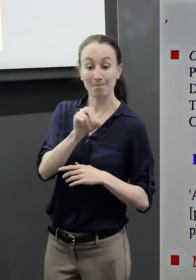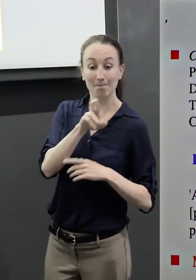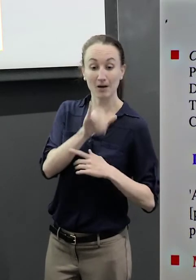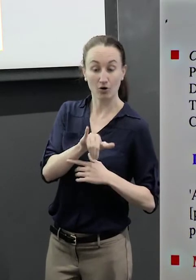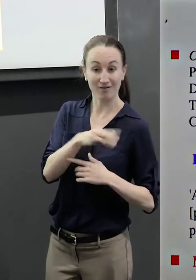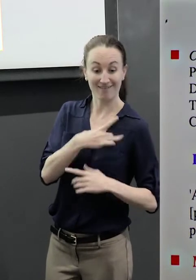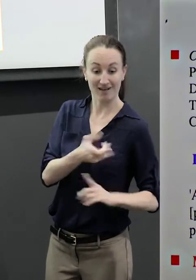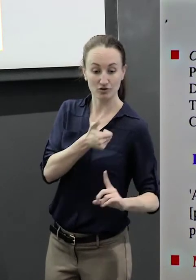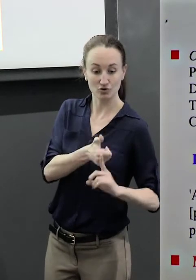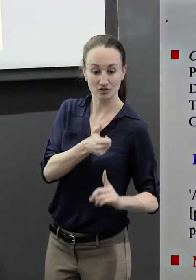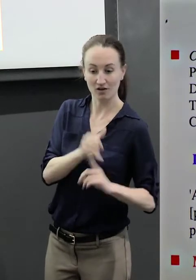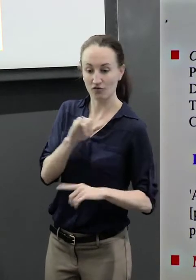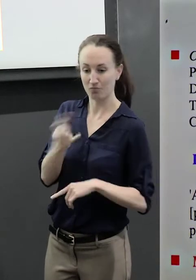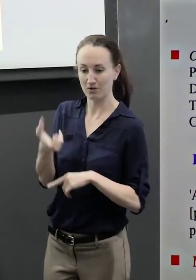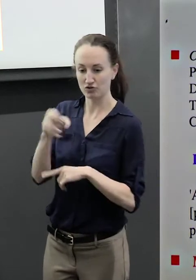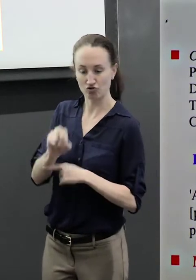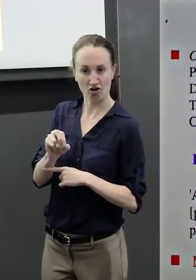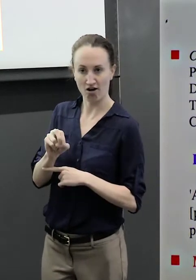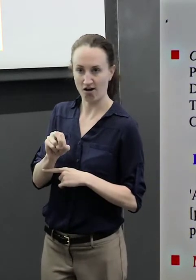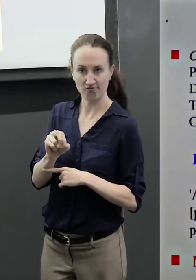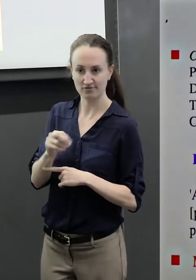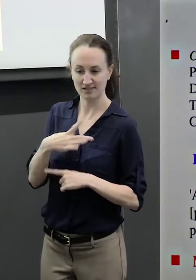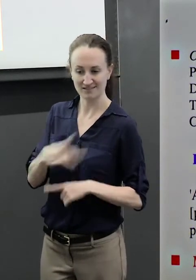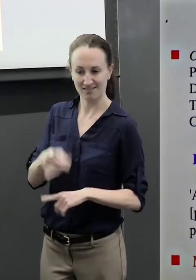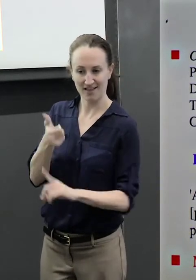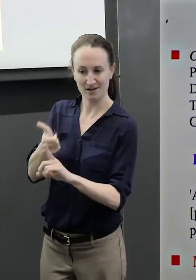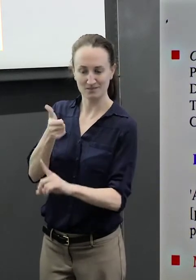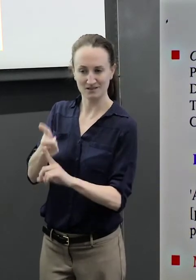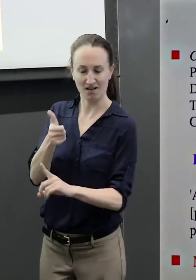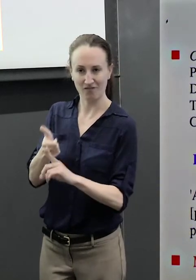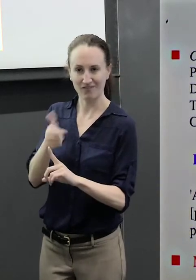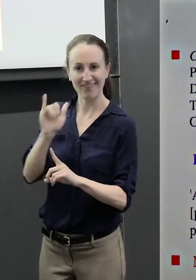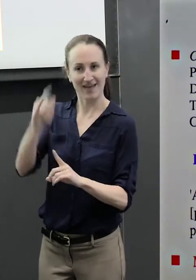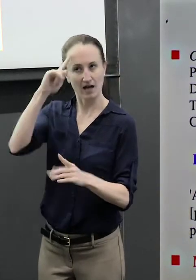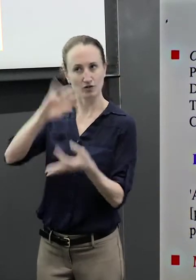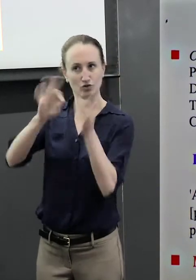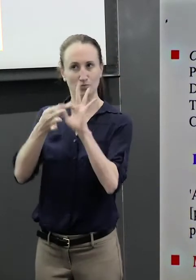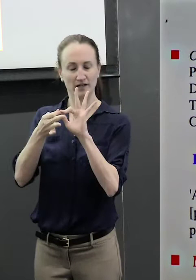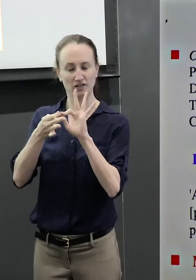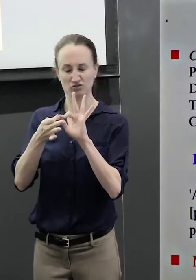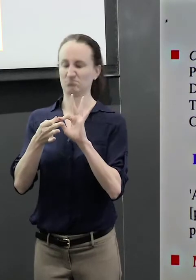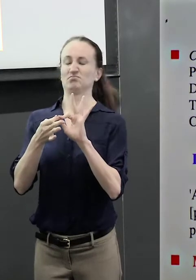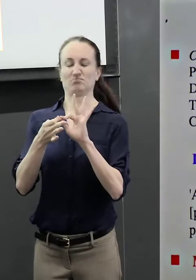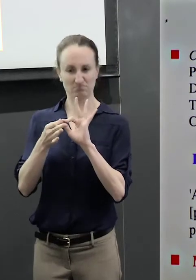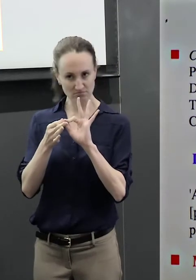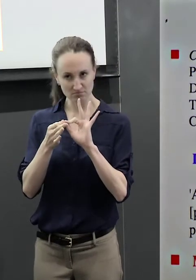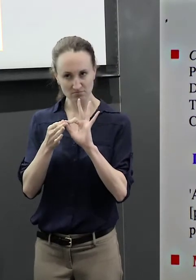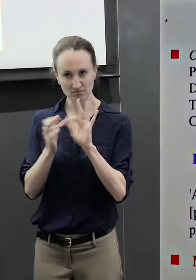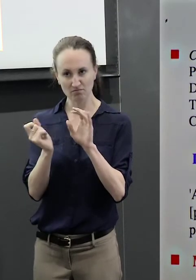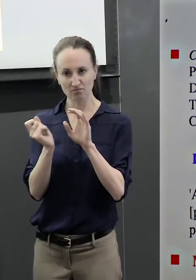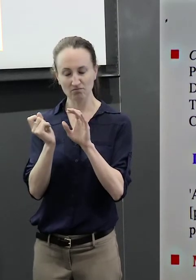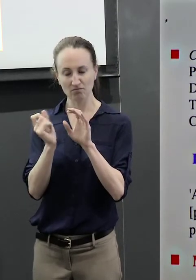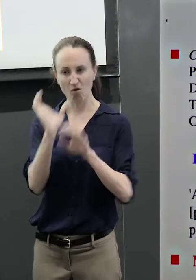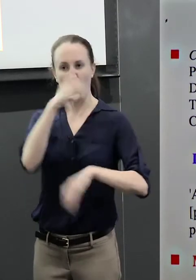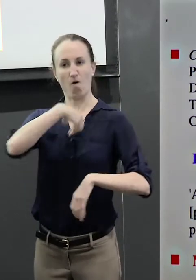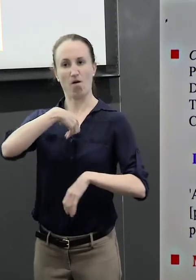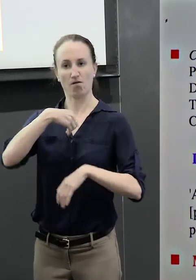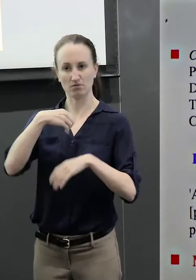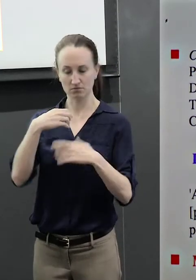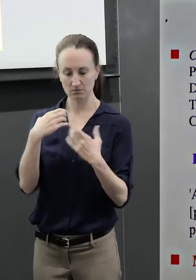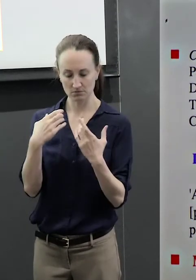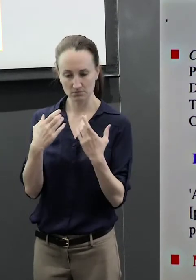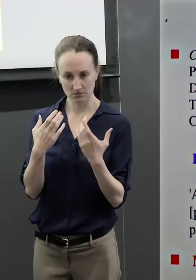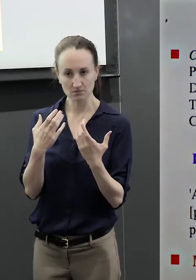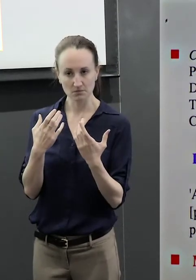herself, you should get a reading which is completely weird, and certainly which is not the salient reading, or certainly a possible